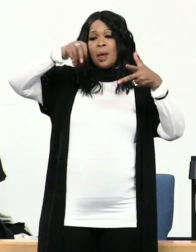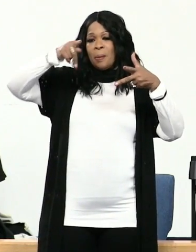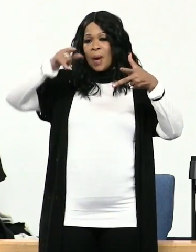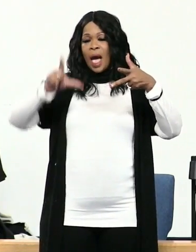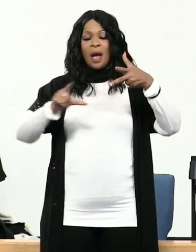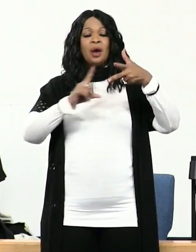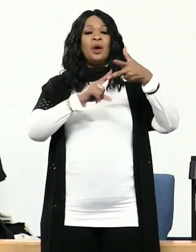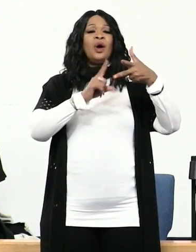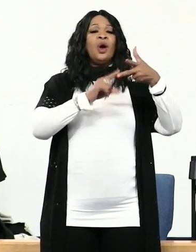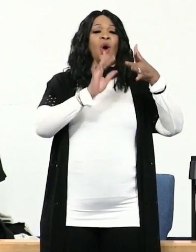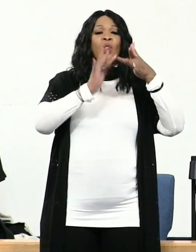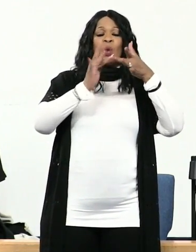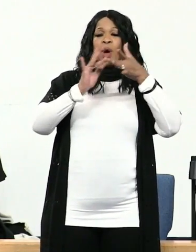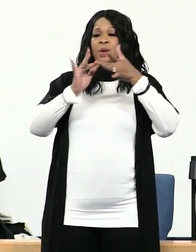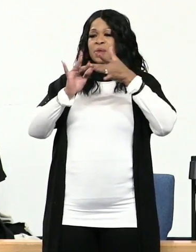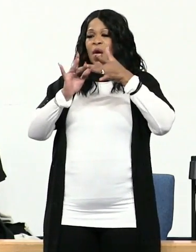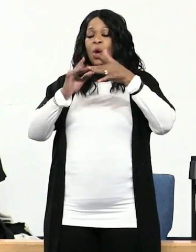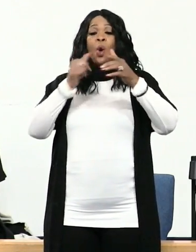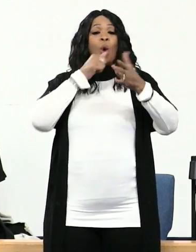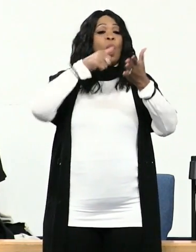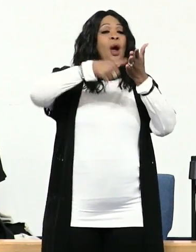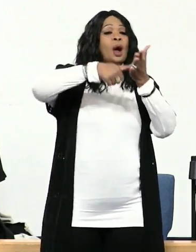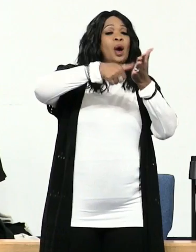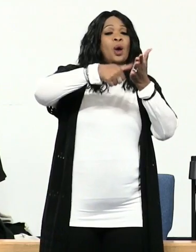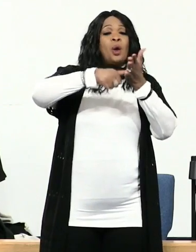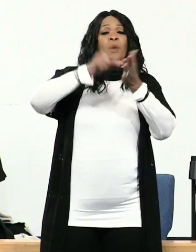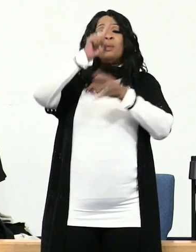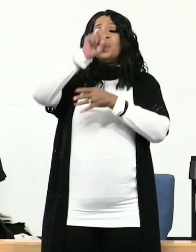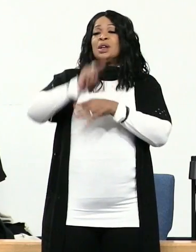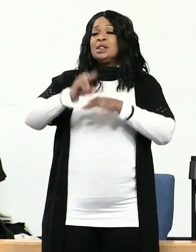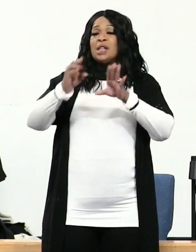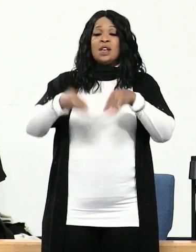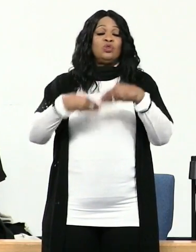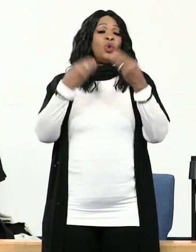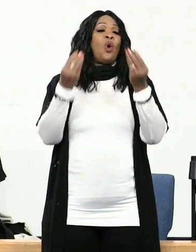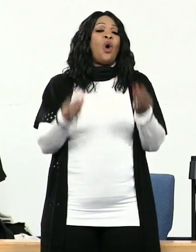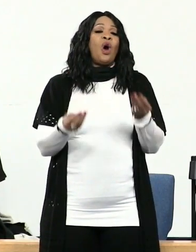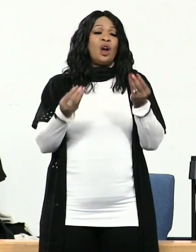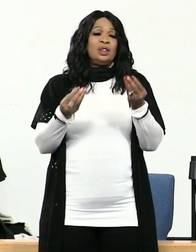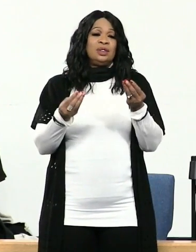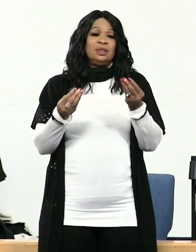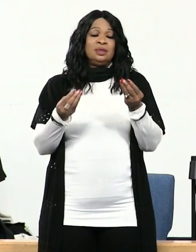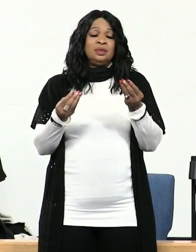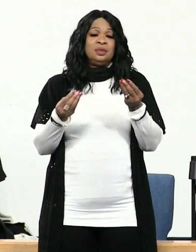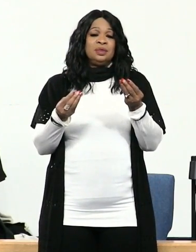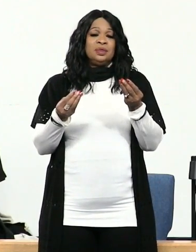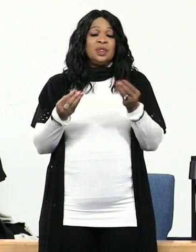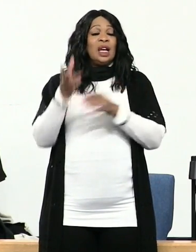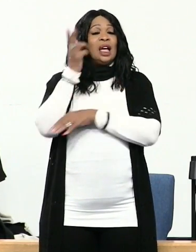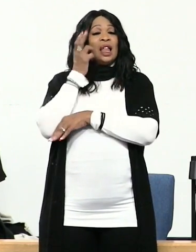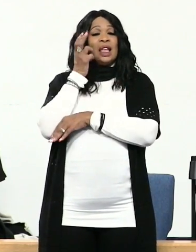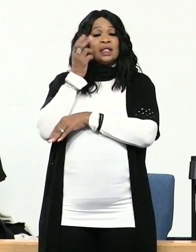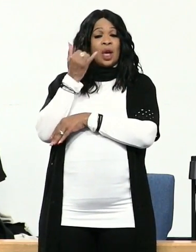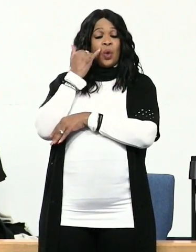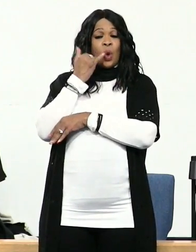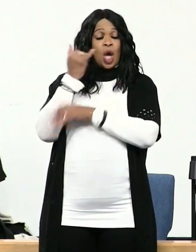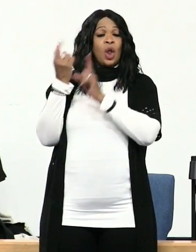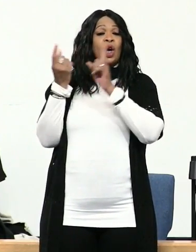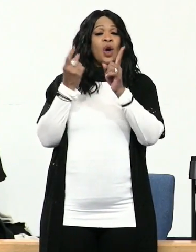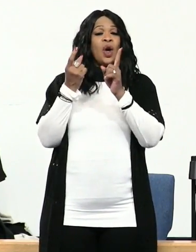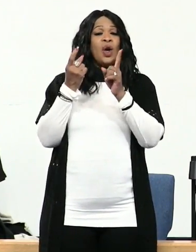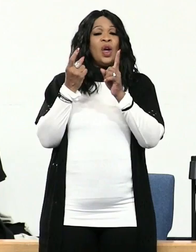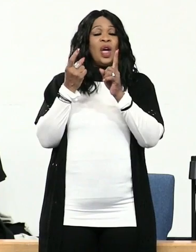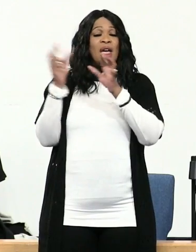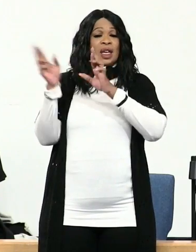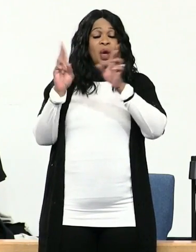PayPal on our website, or mail your tithes and your offerings in. Now listen, we're going to go ahead and